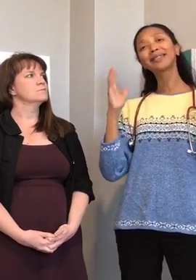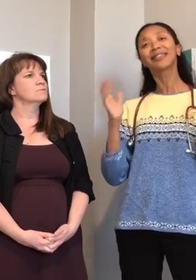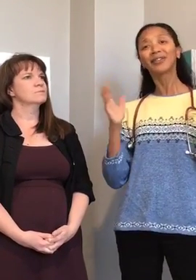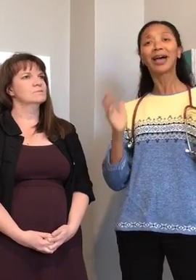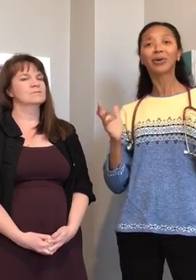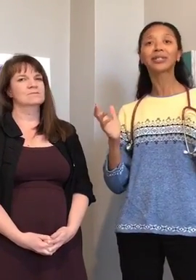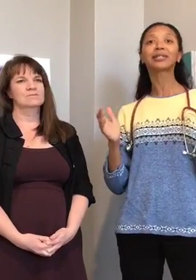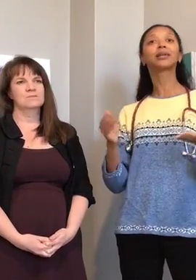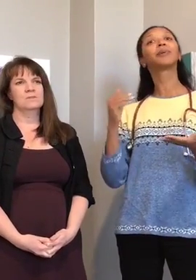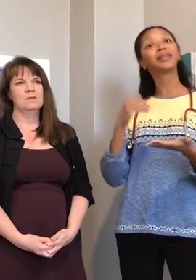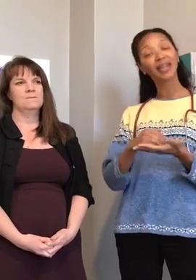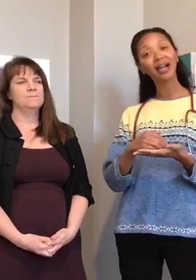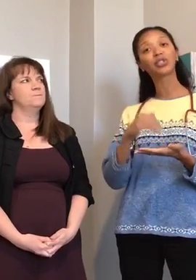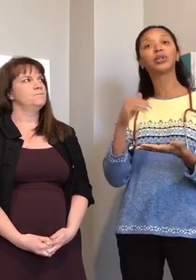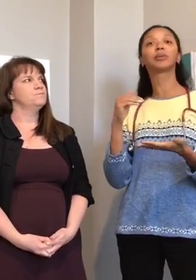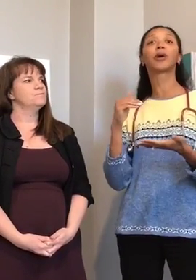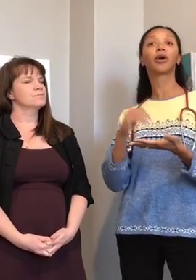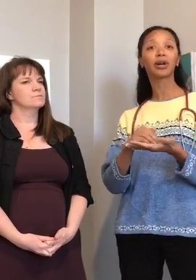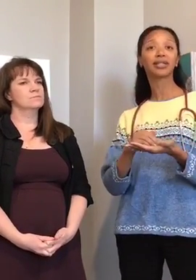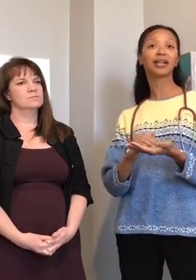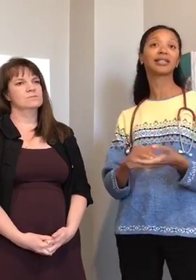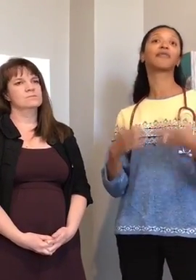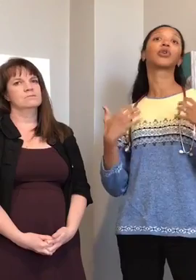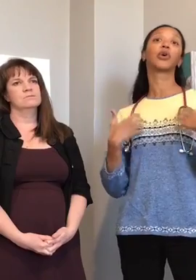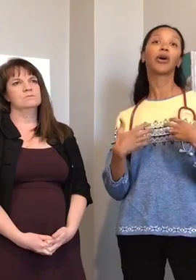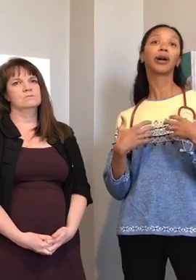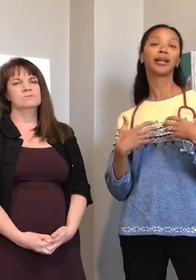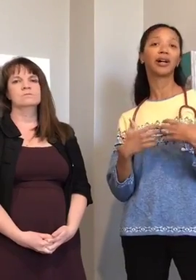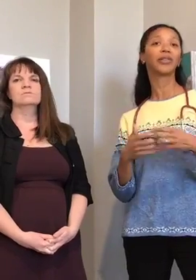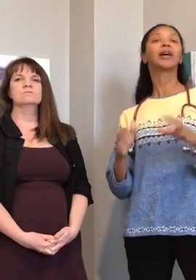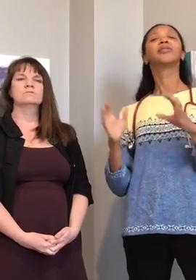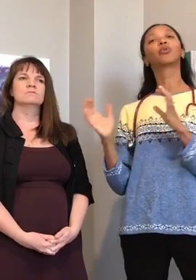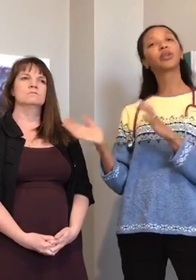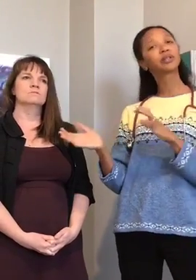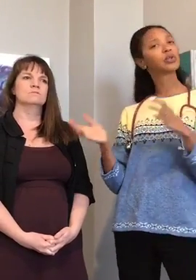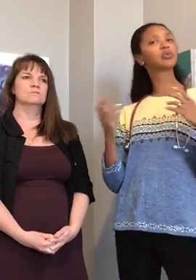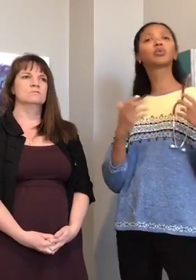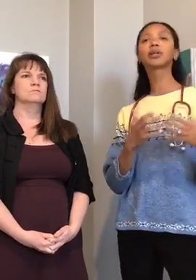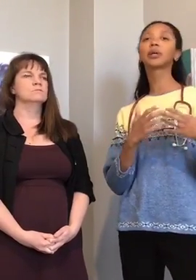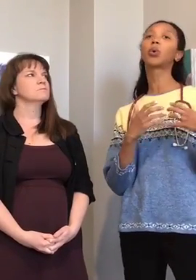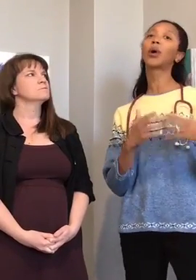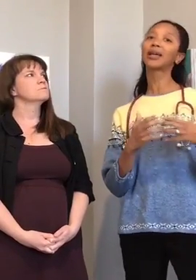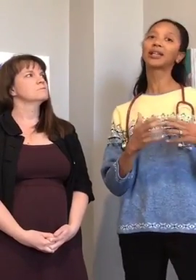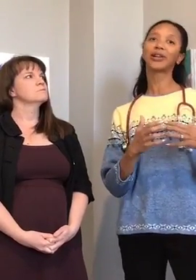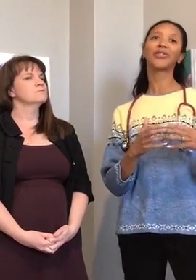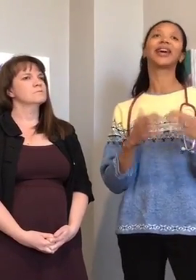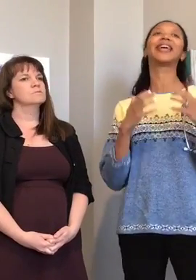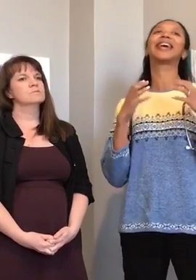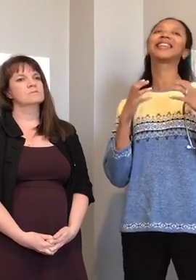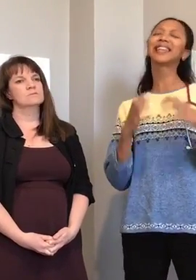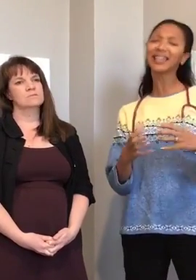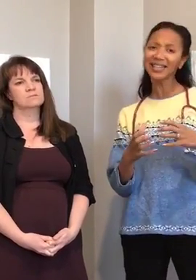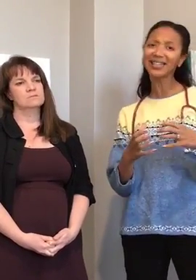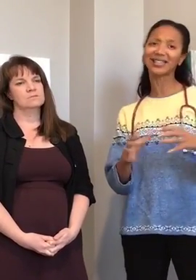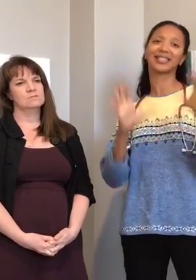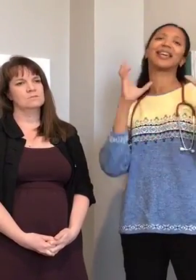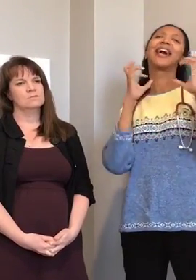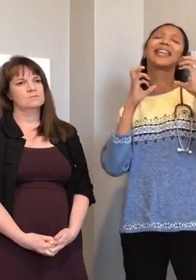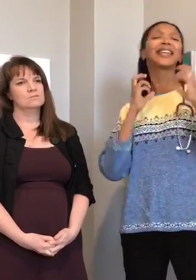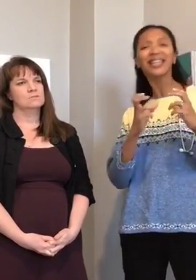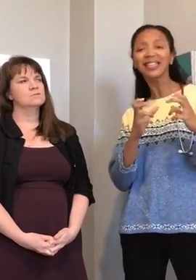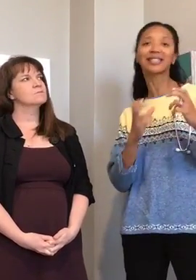my God, 7 hours of sleep, but yes, you need to prioritize that for your heart health. The research is really quite clear that at